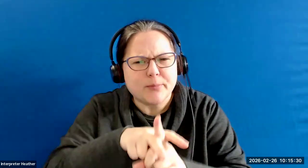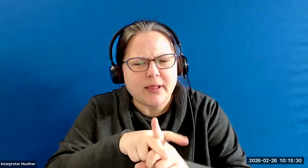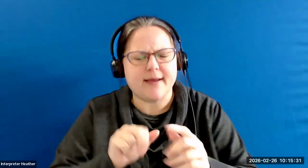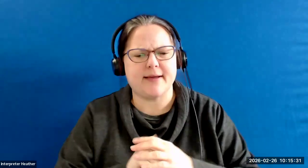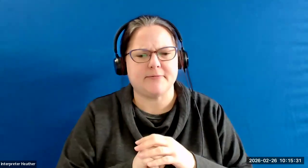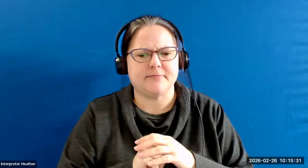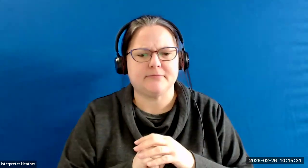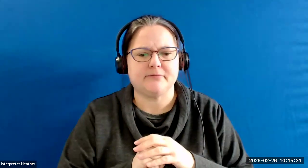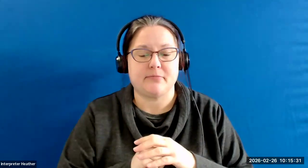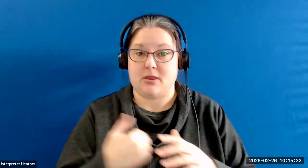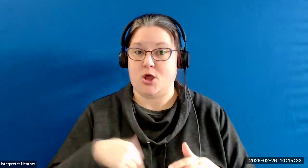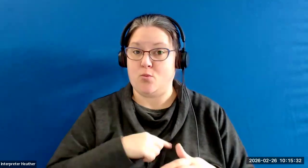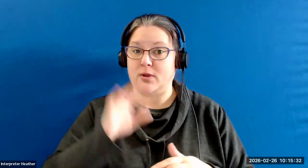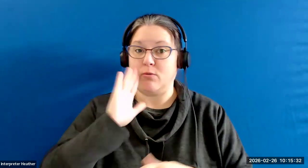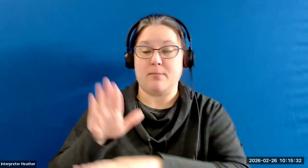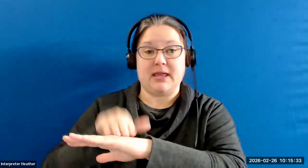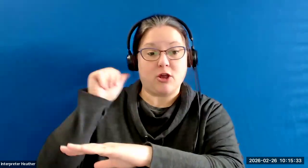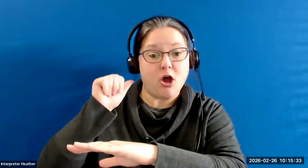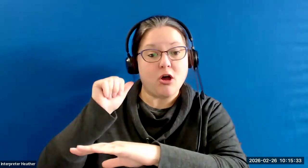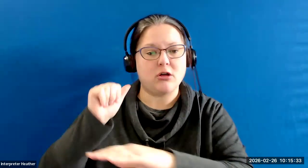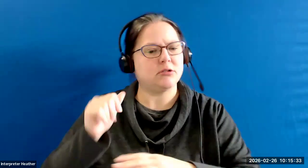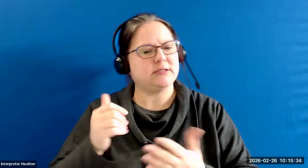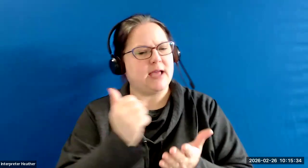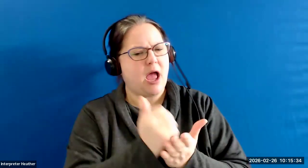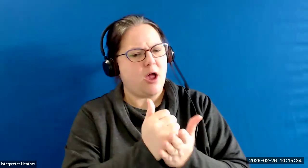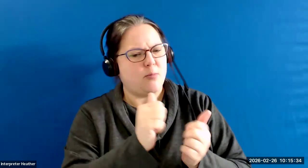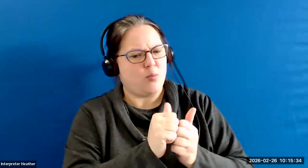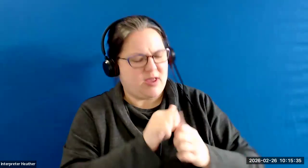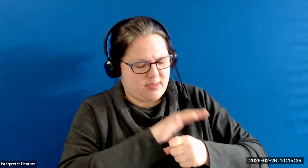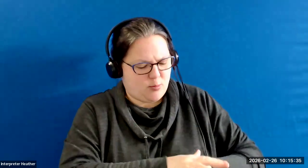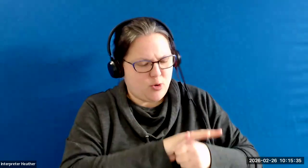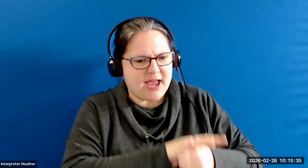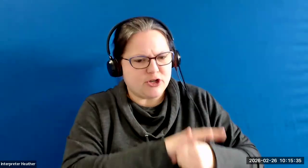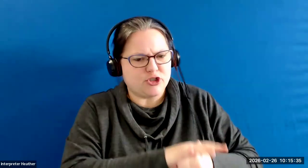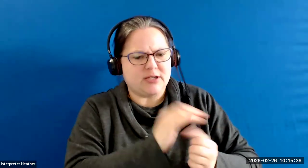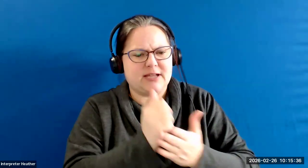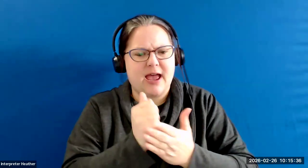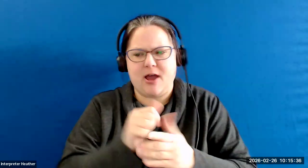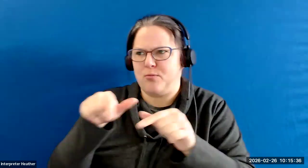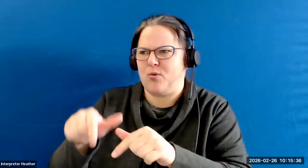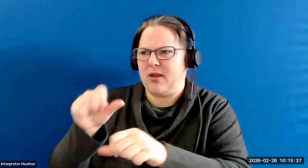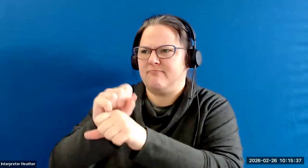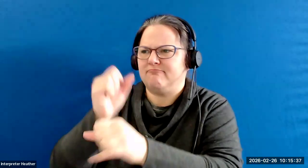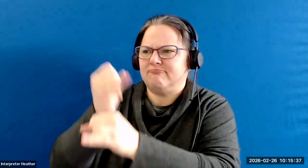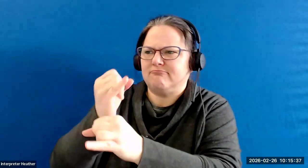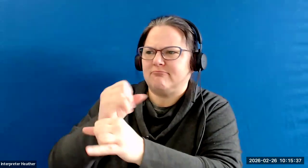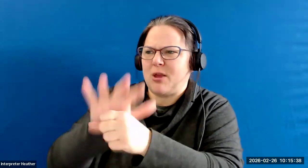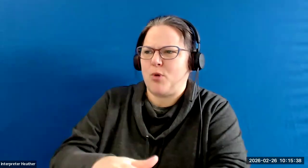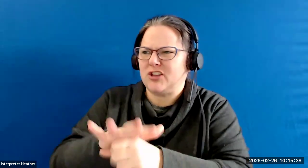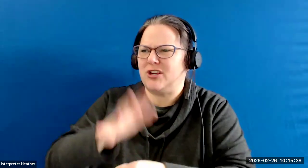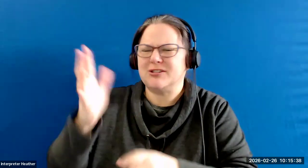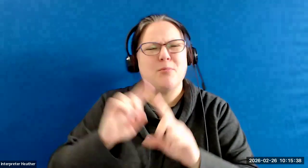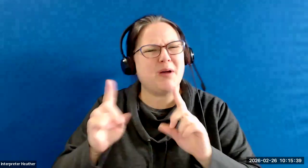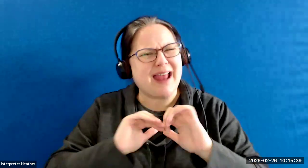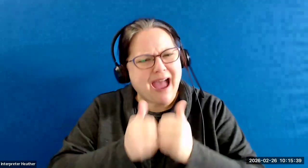called to dismantle forms of oppression in ourselves and in our institutions, but we don't always